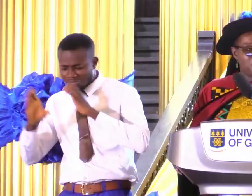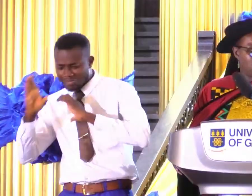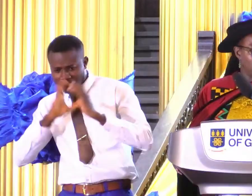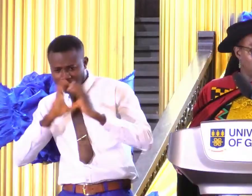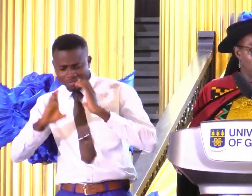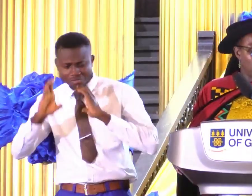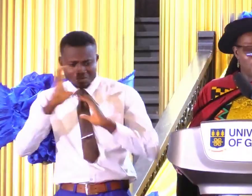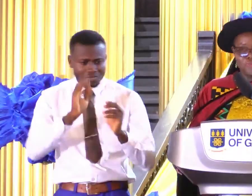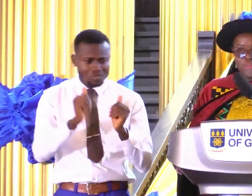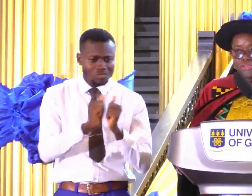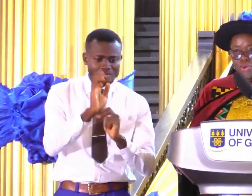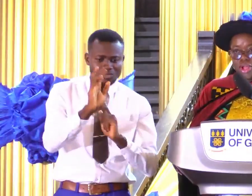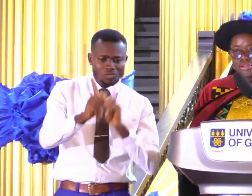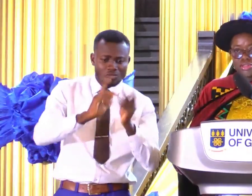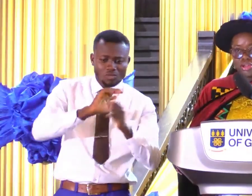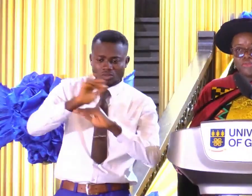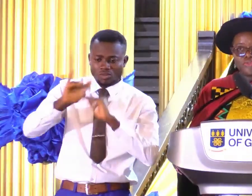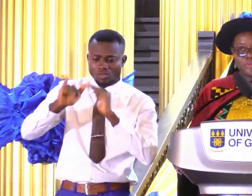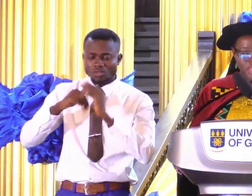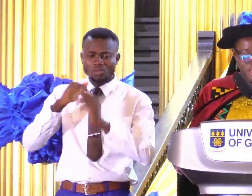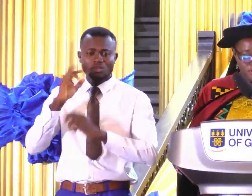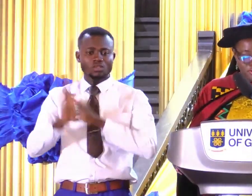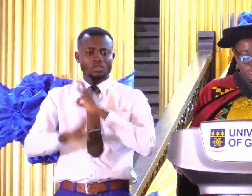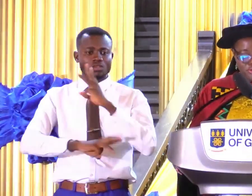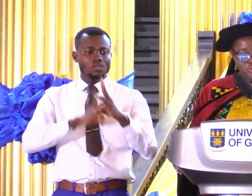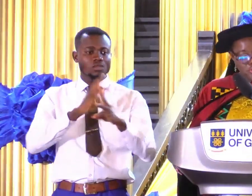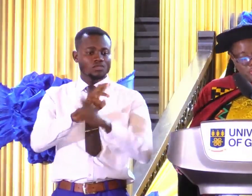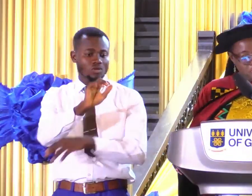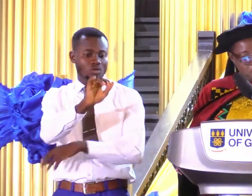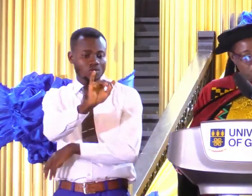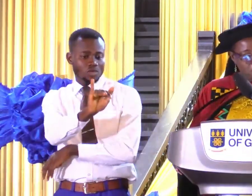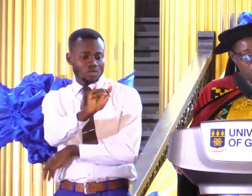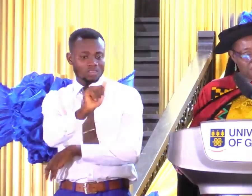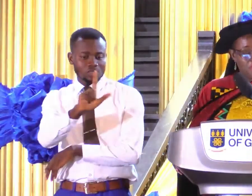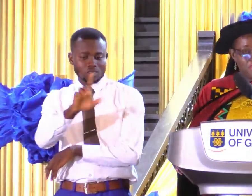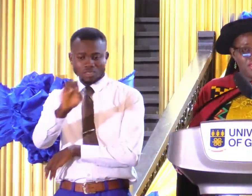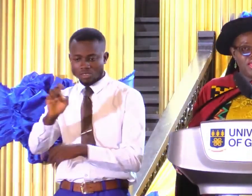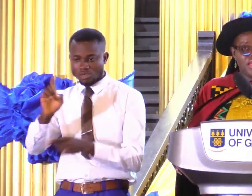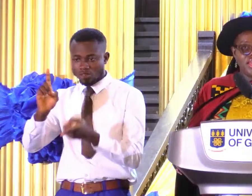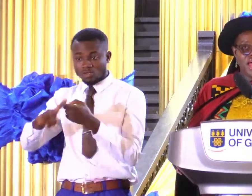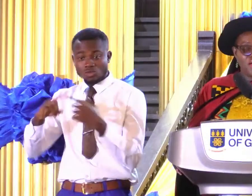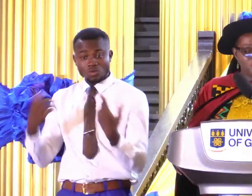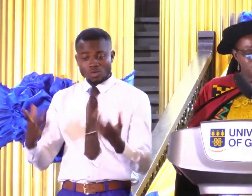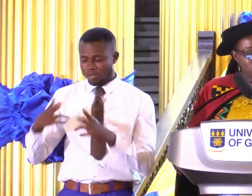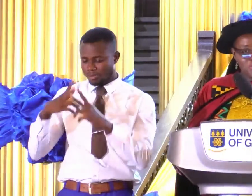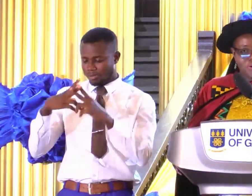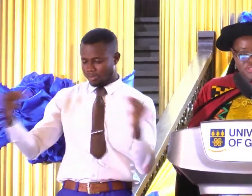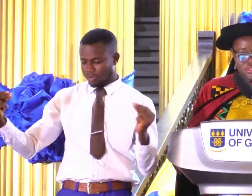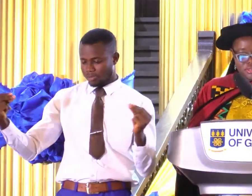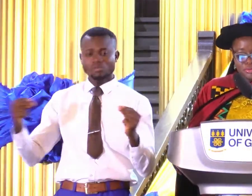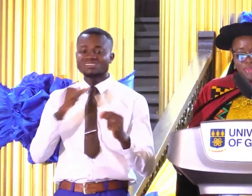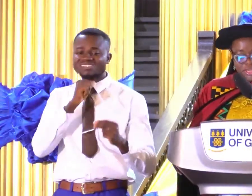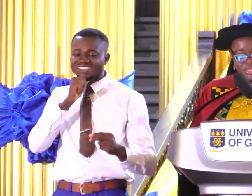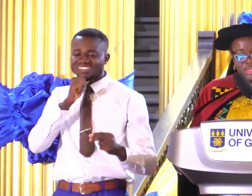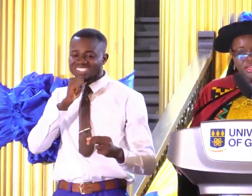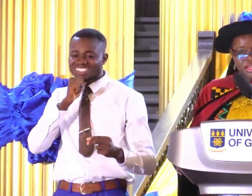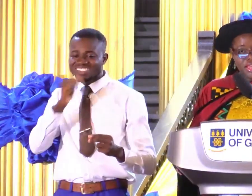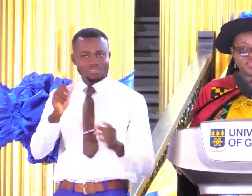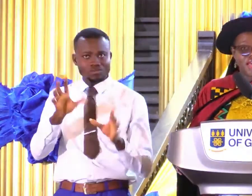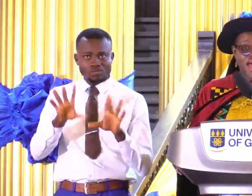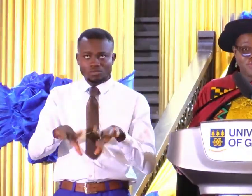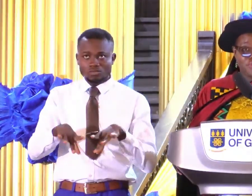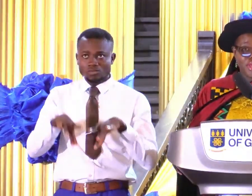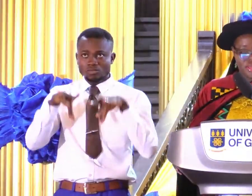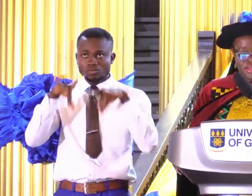with people all over the world, from Yale to Tokyo. Now, this is not magic.